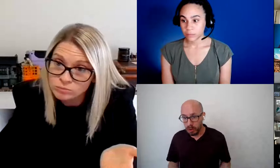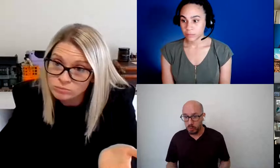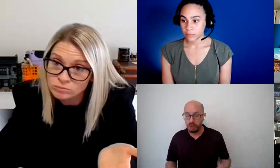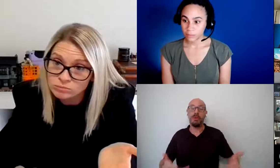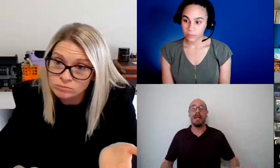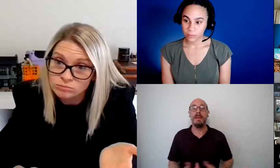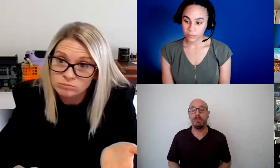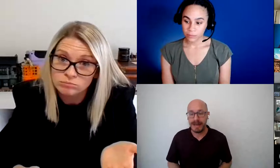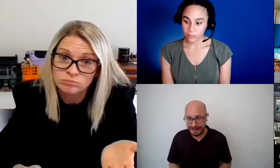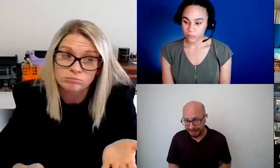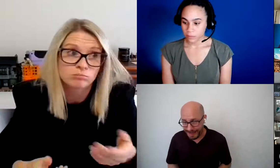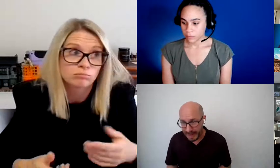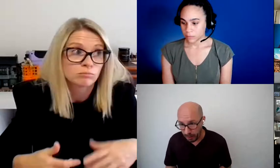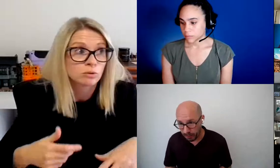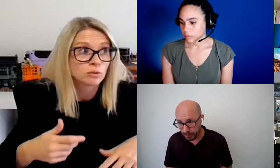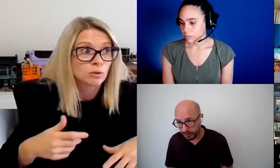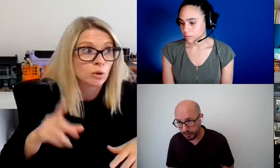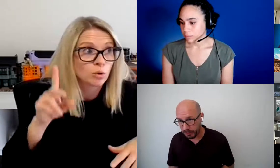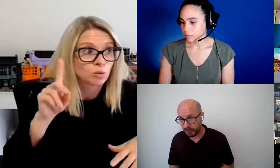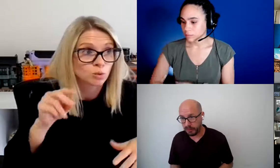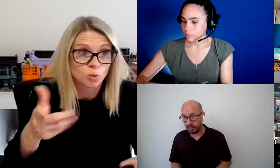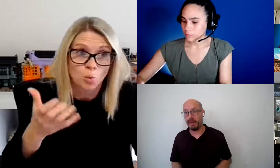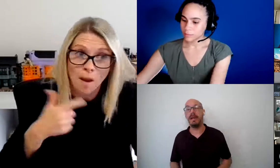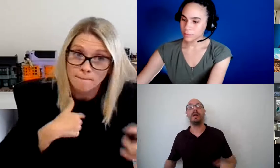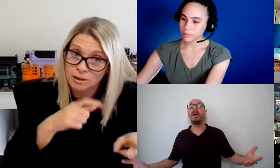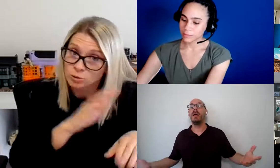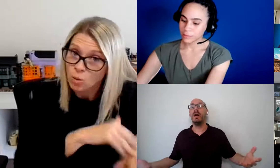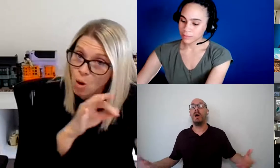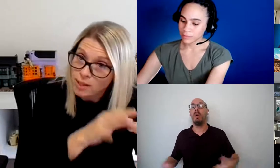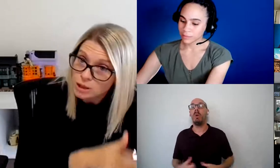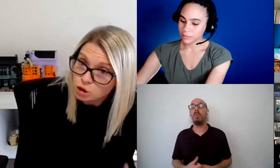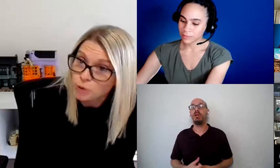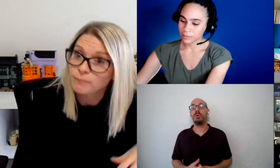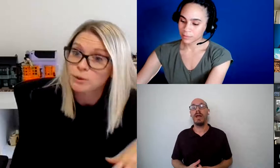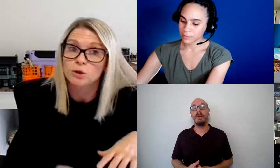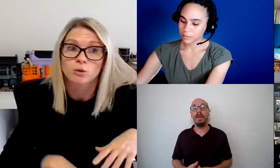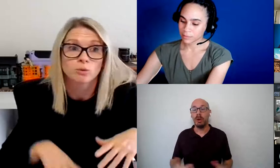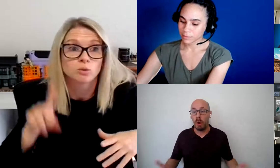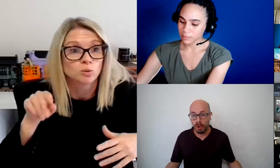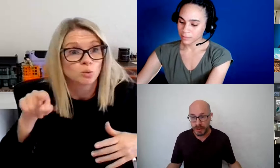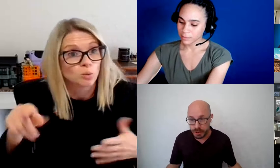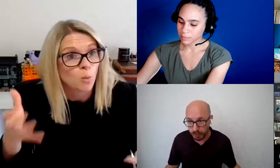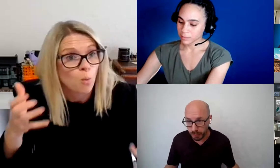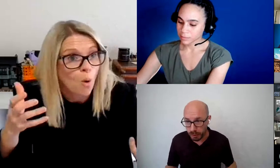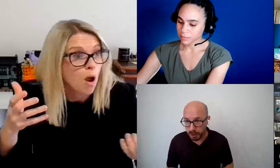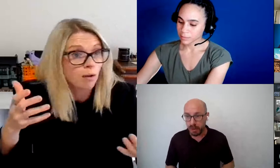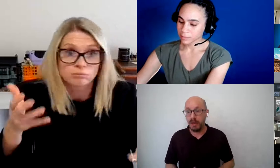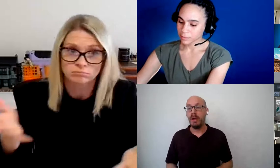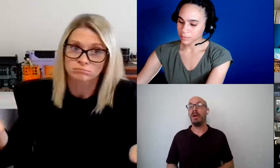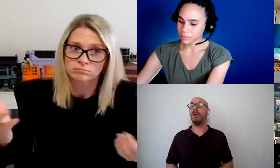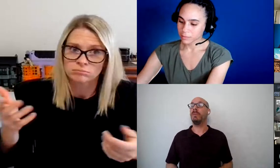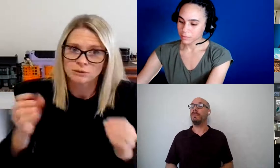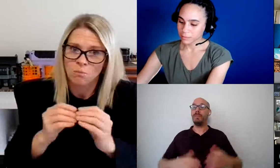would you like me to write this down? Right? Would you like me to call an interpreter? You know,